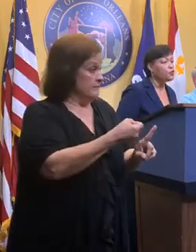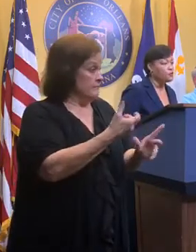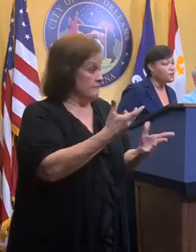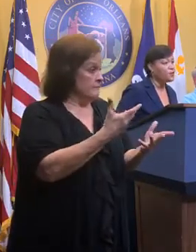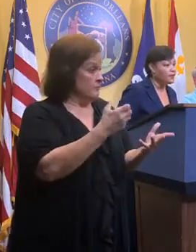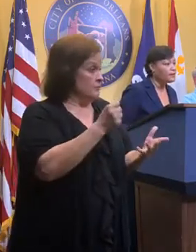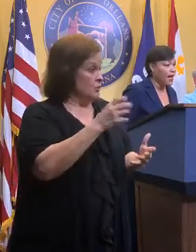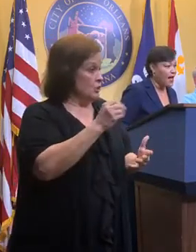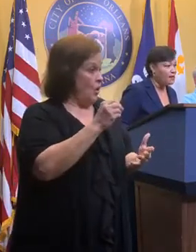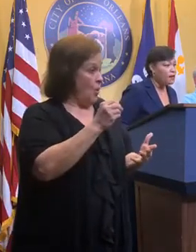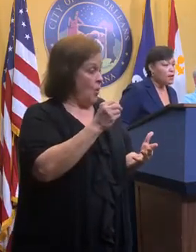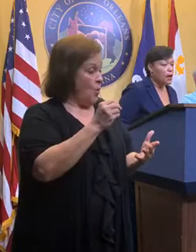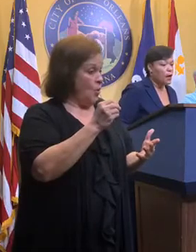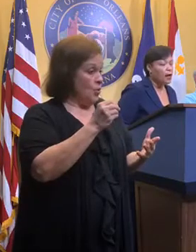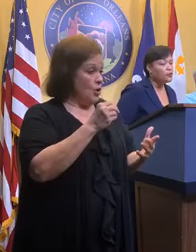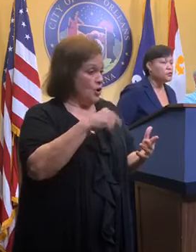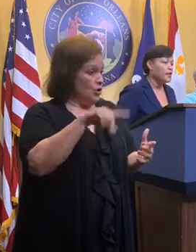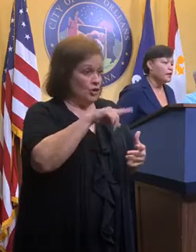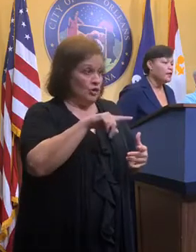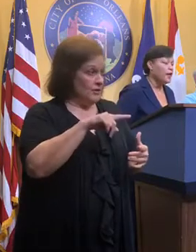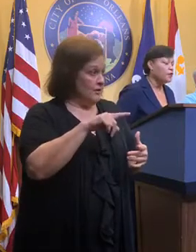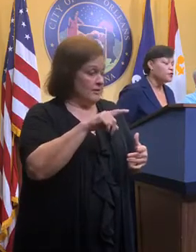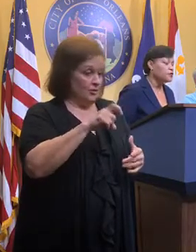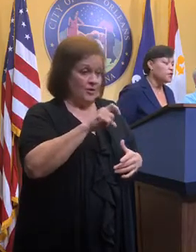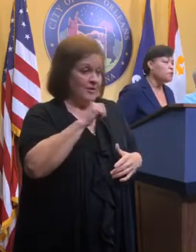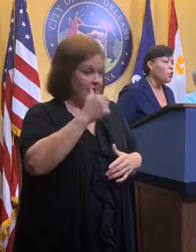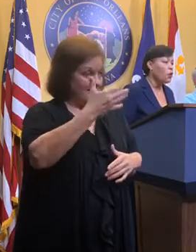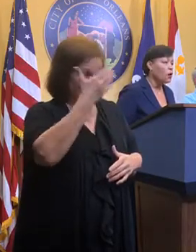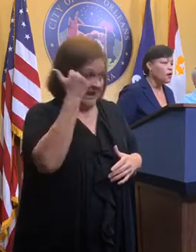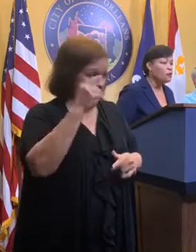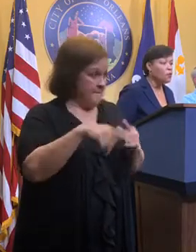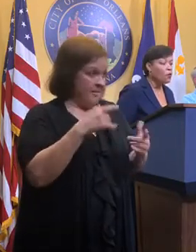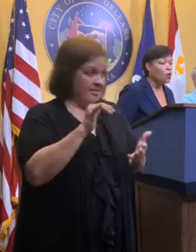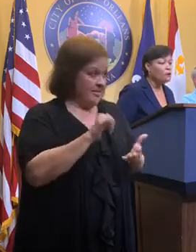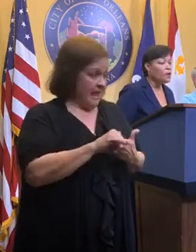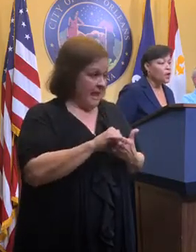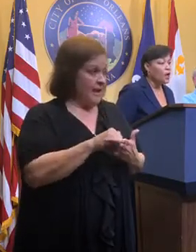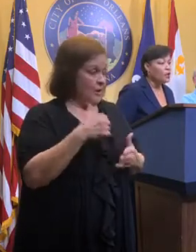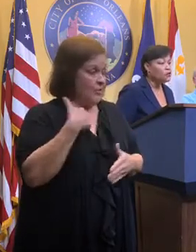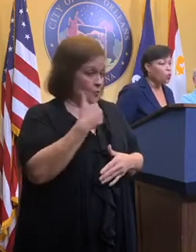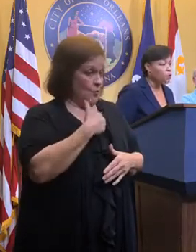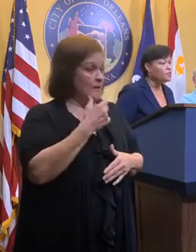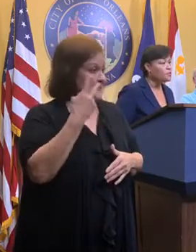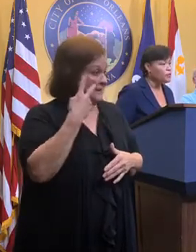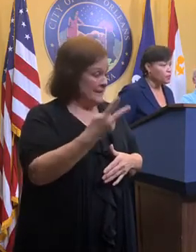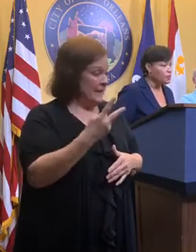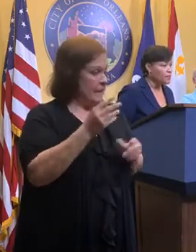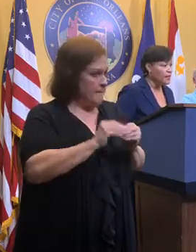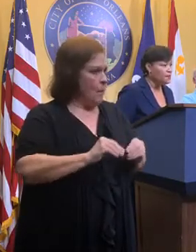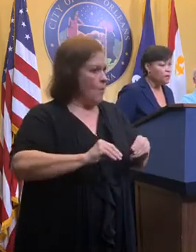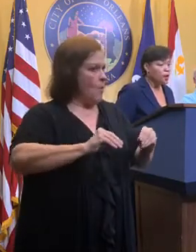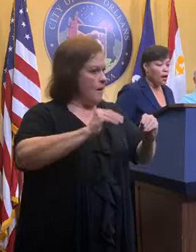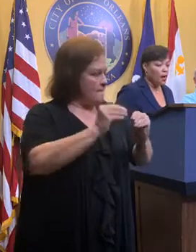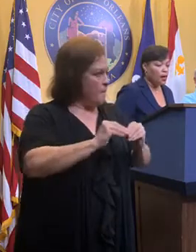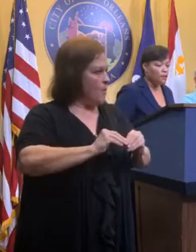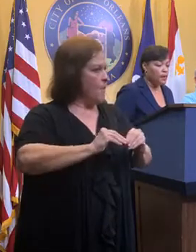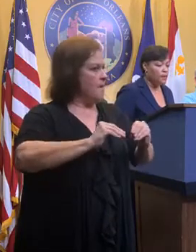see how you can forget that. Understanding that we're seeing more and more storms, the